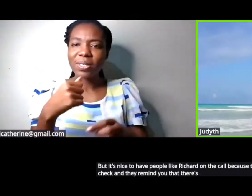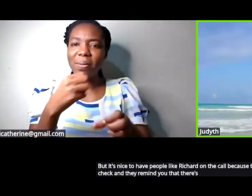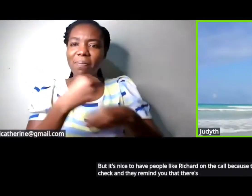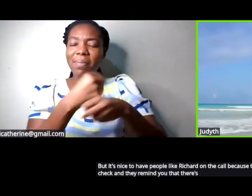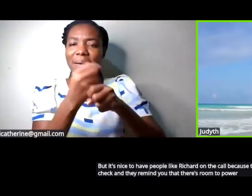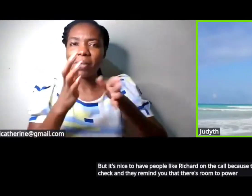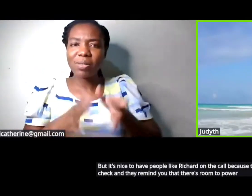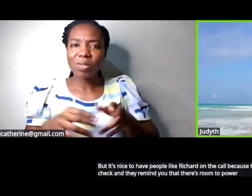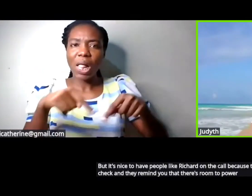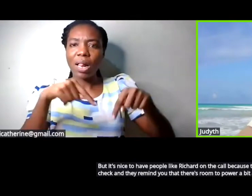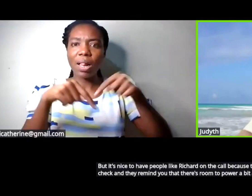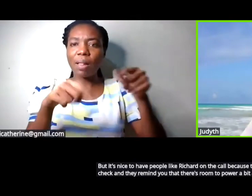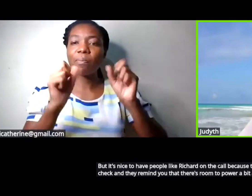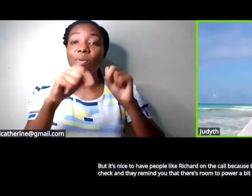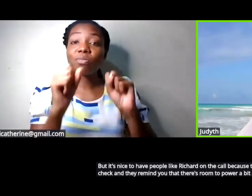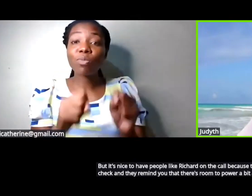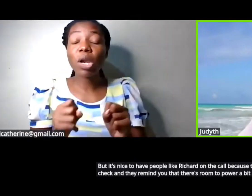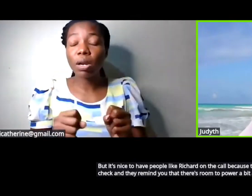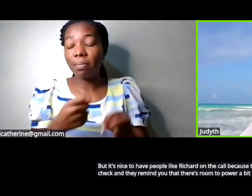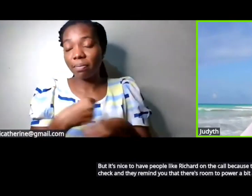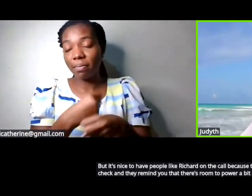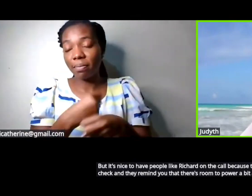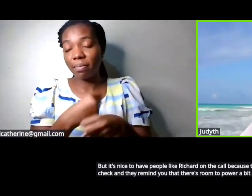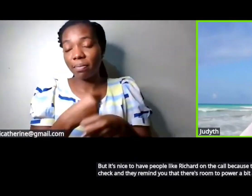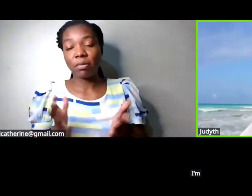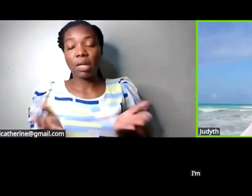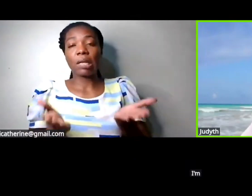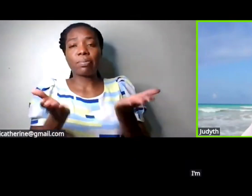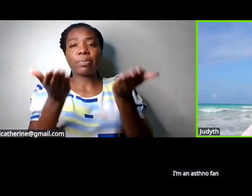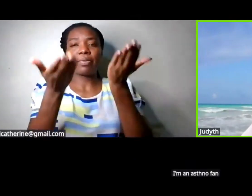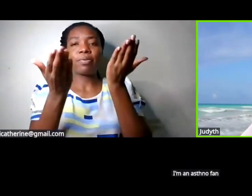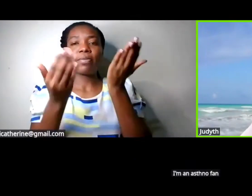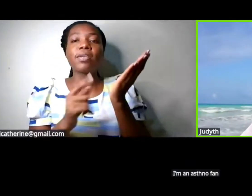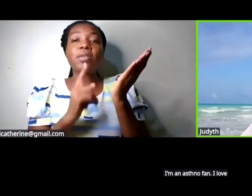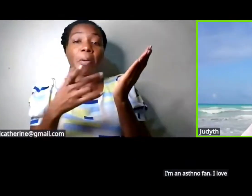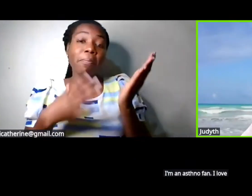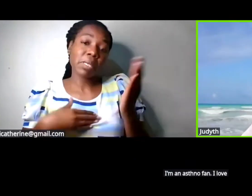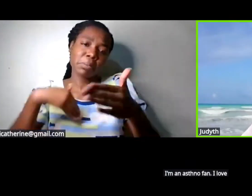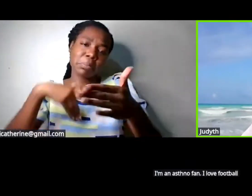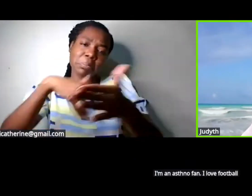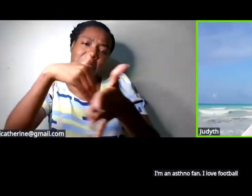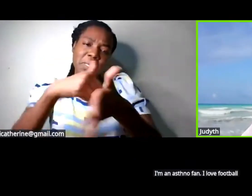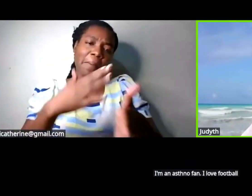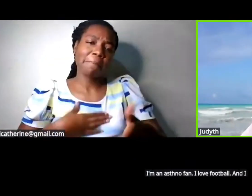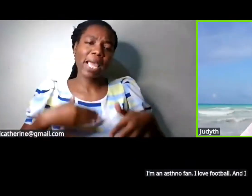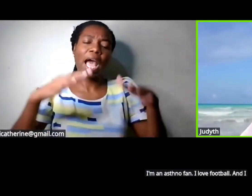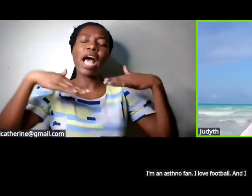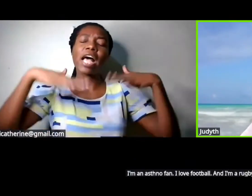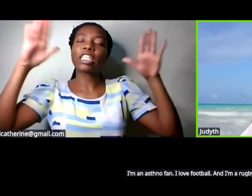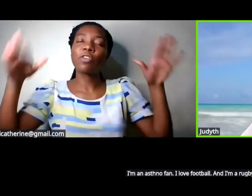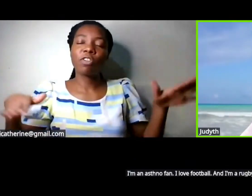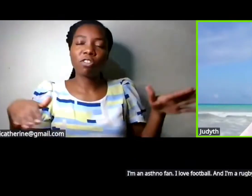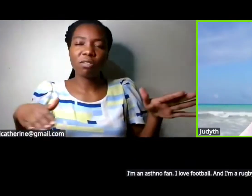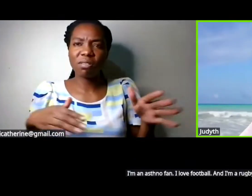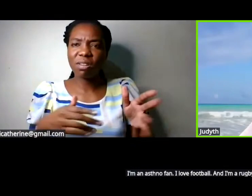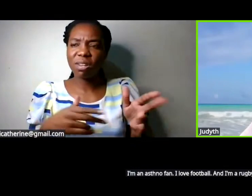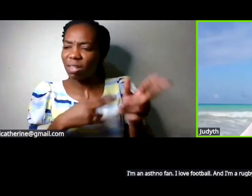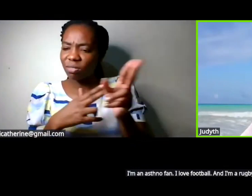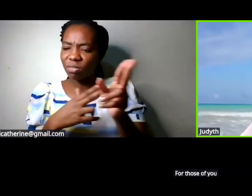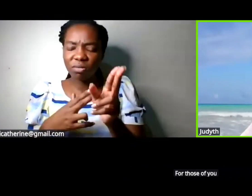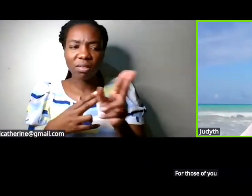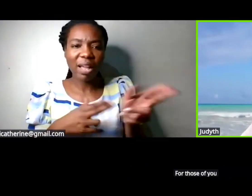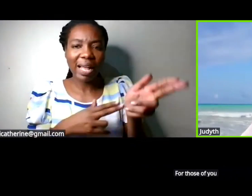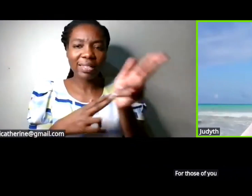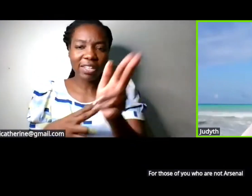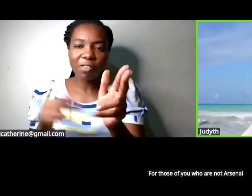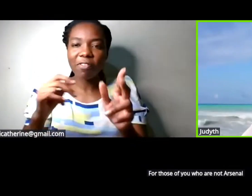and improve on you. I'm an Arsenal fan. I love football, and I'm a rugby fan. For those of you who are not Arsenal fans,